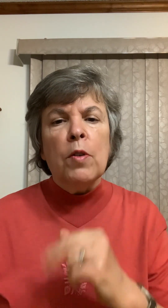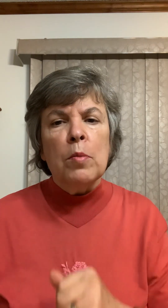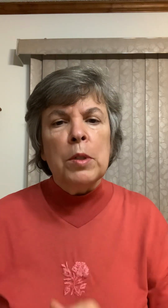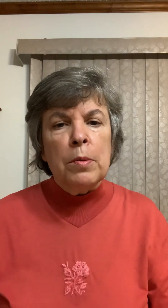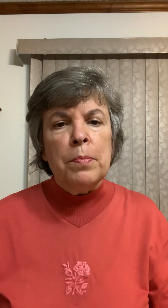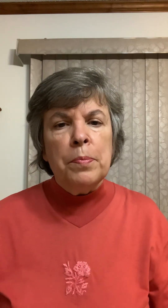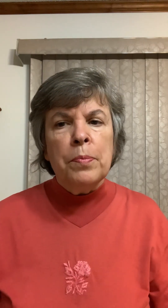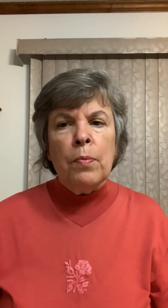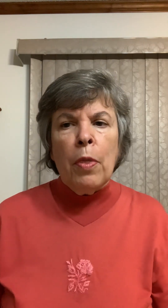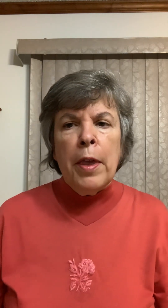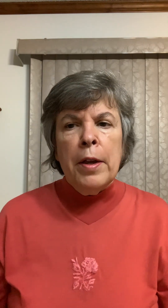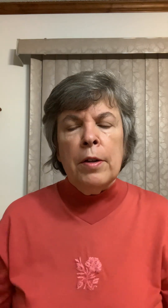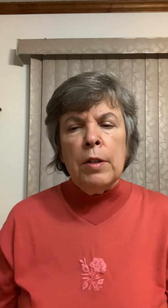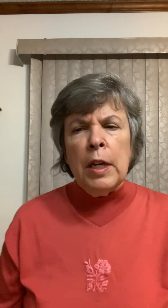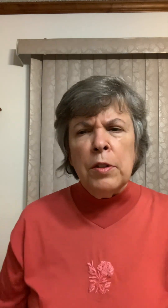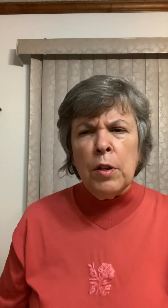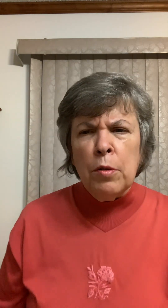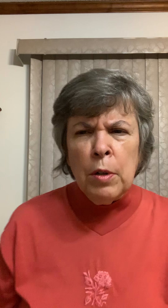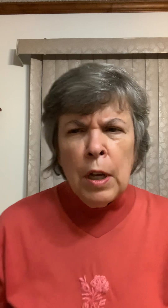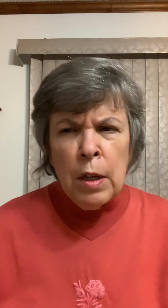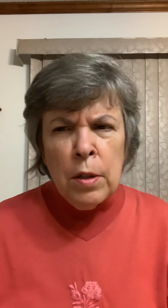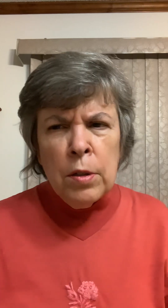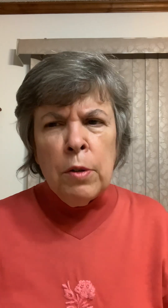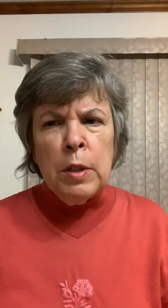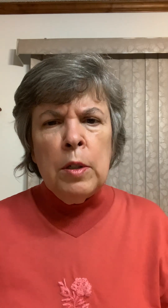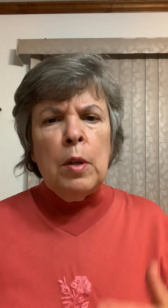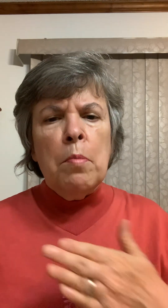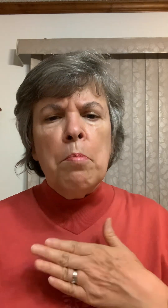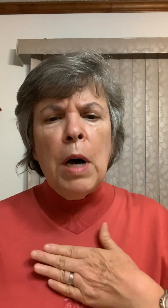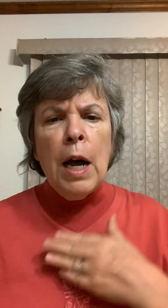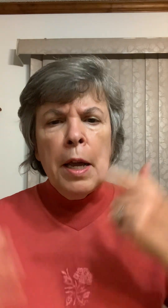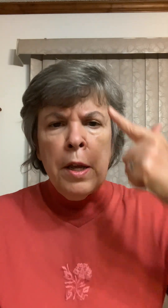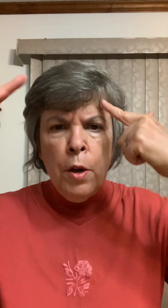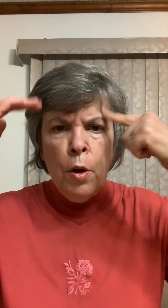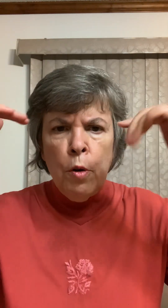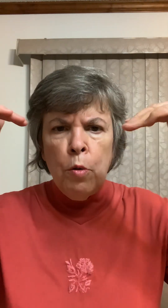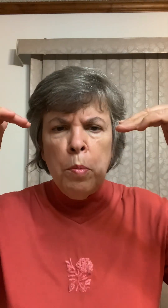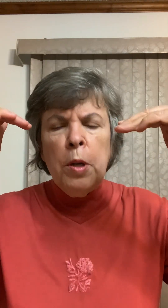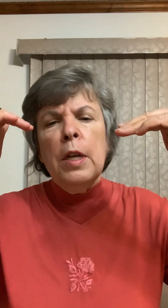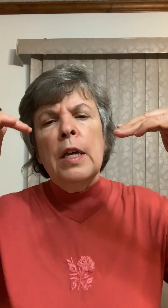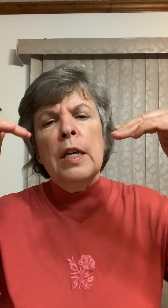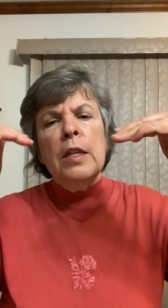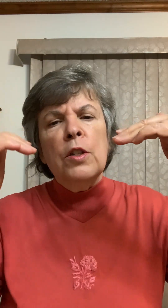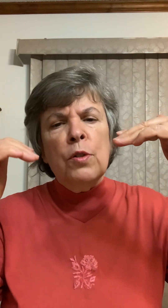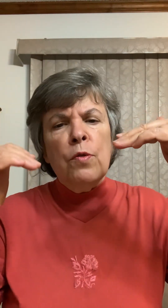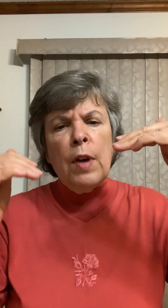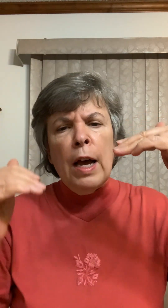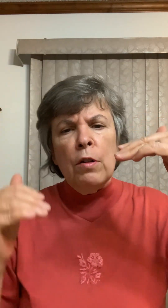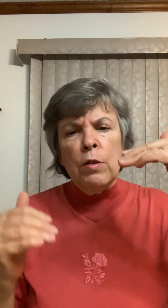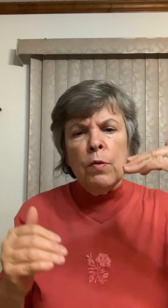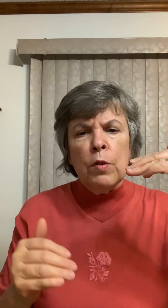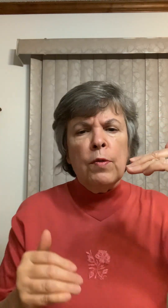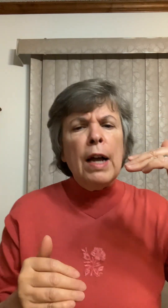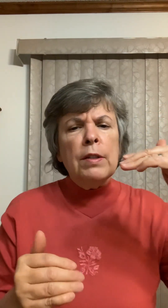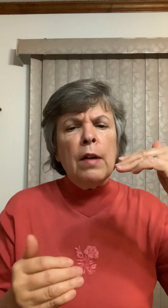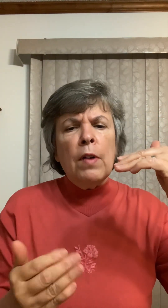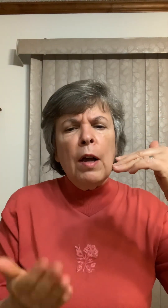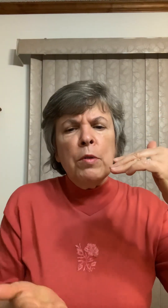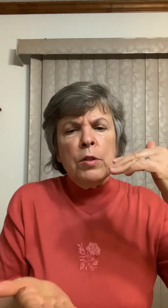verbs. Okay, so it's my hope is found. For found, I was taught